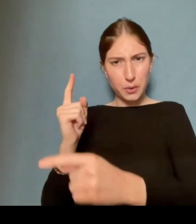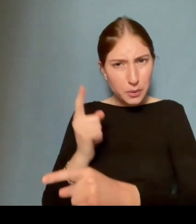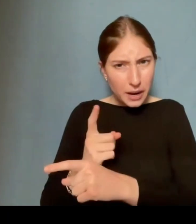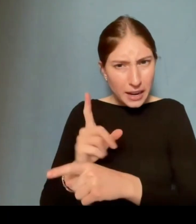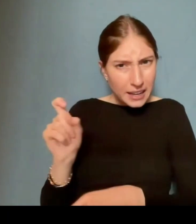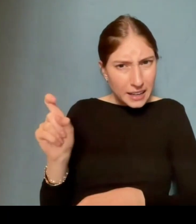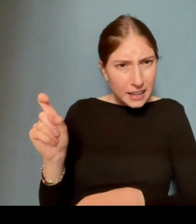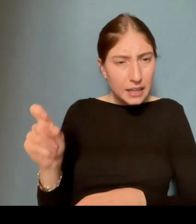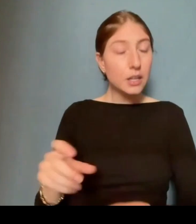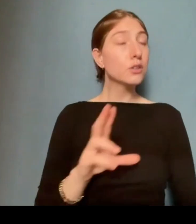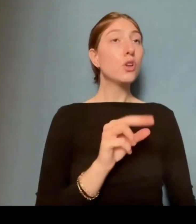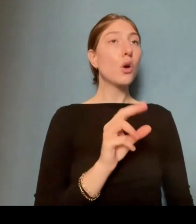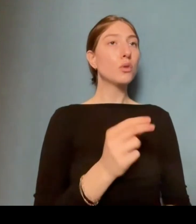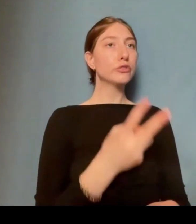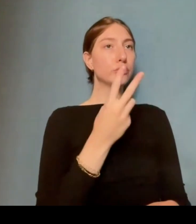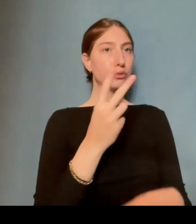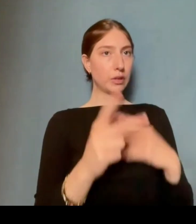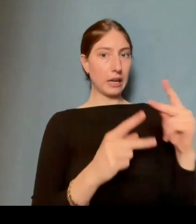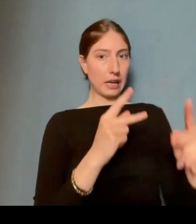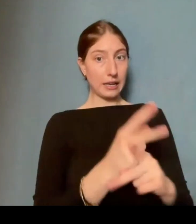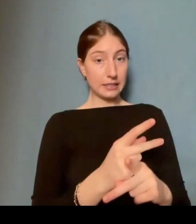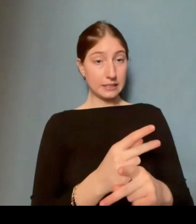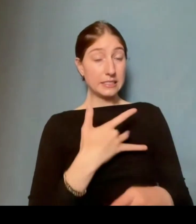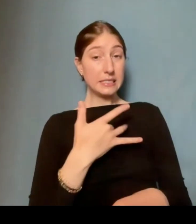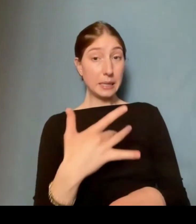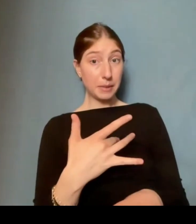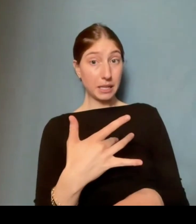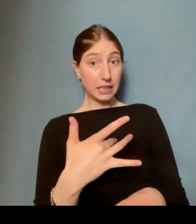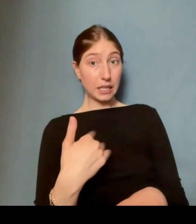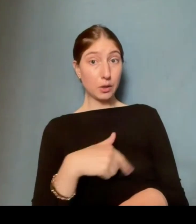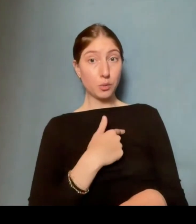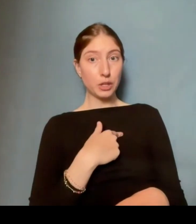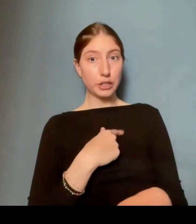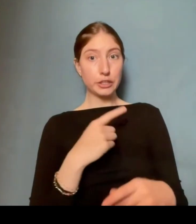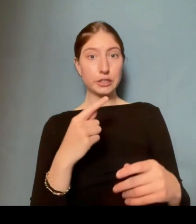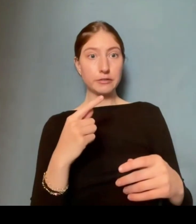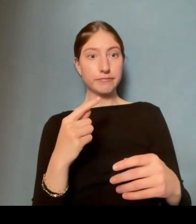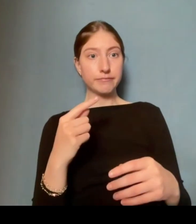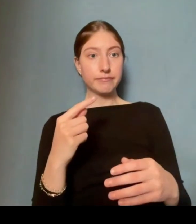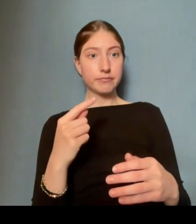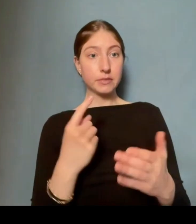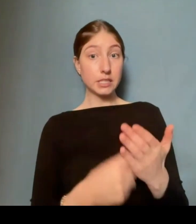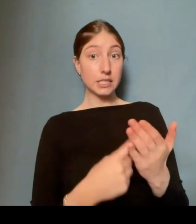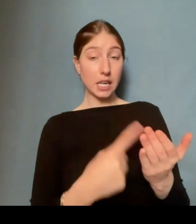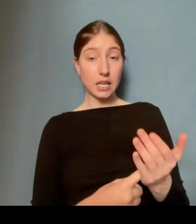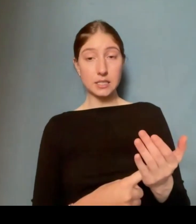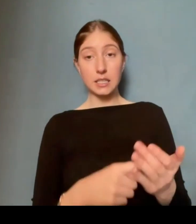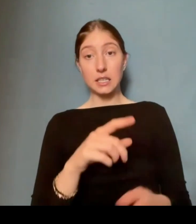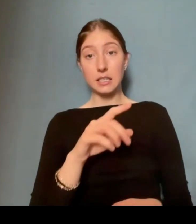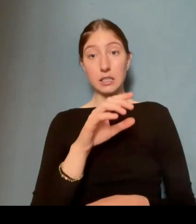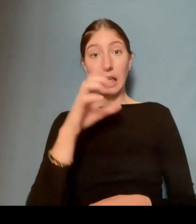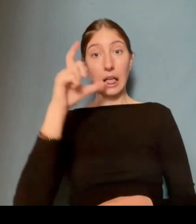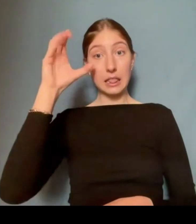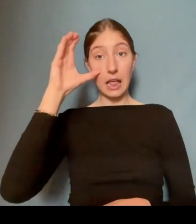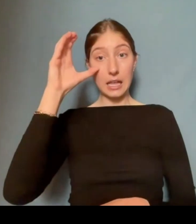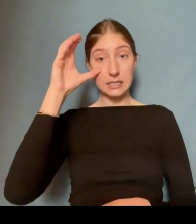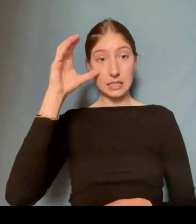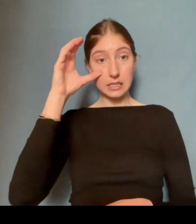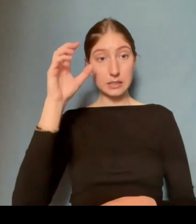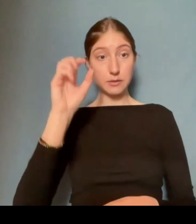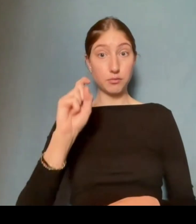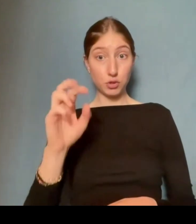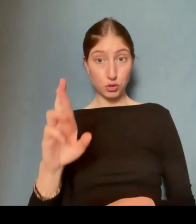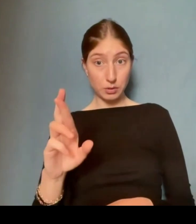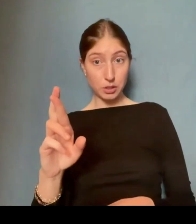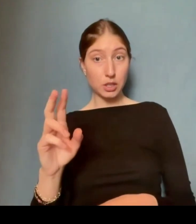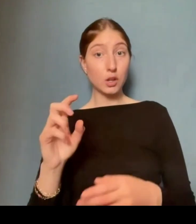when someone has astigmatism, classically we're talking about their prescription, their glasses prescription. Right. So there might be a